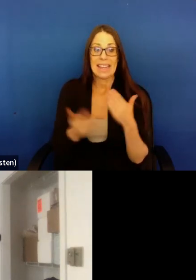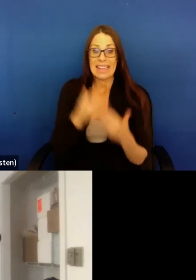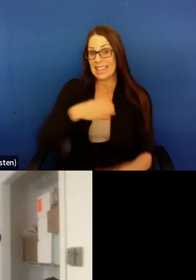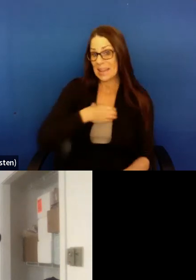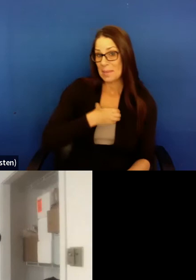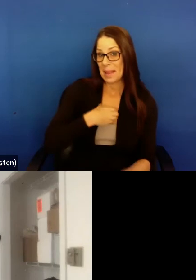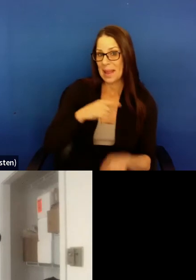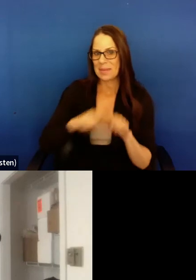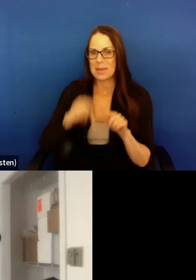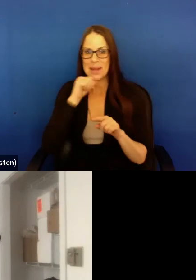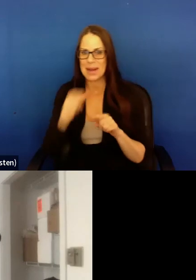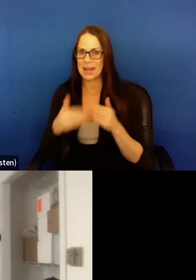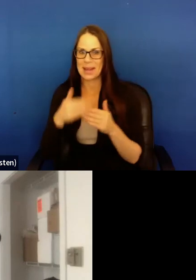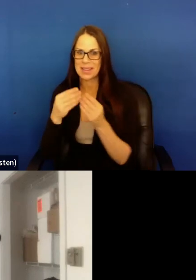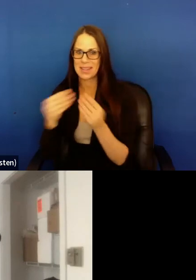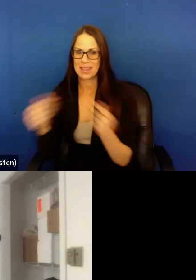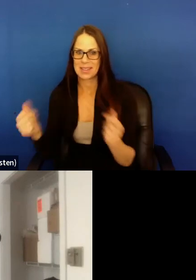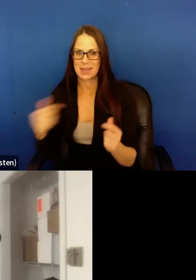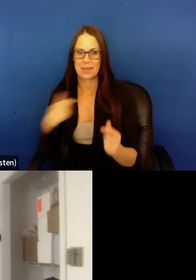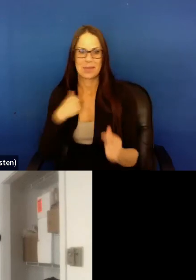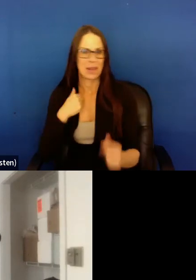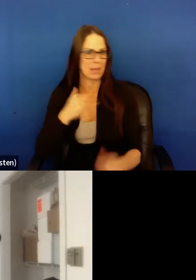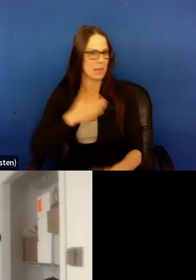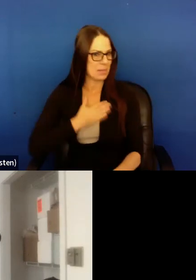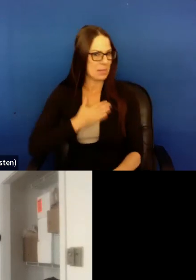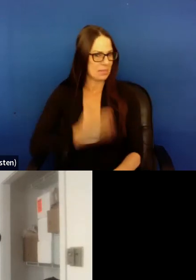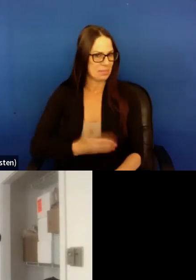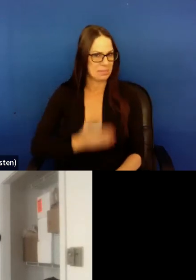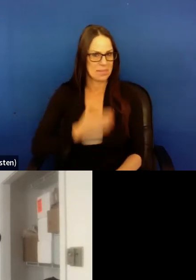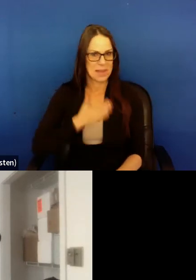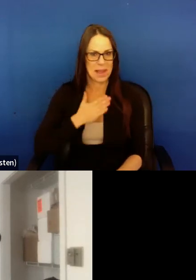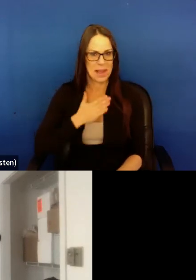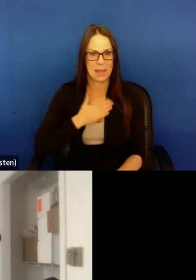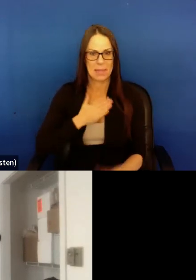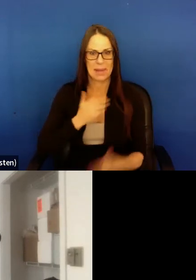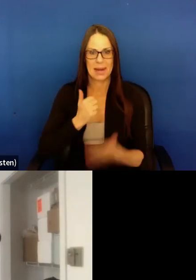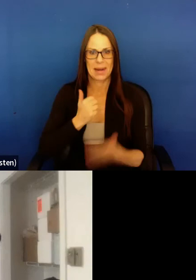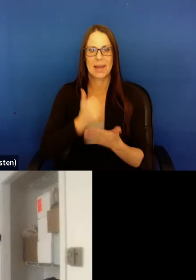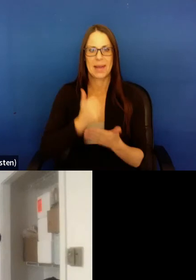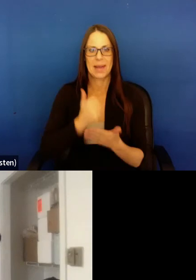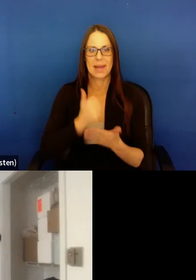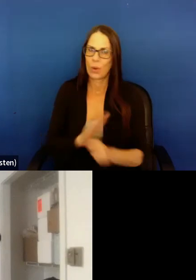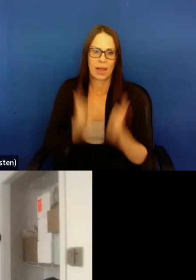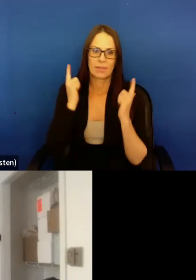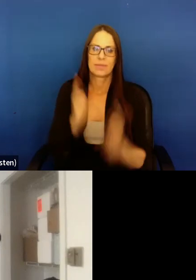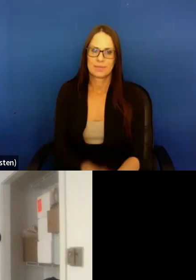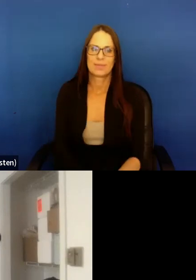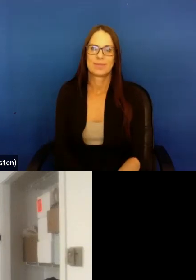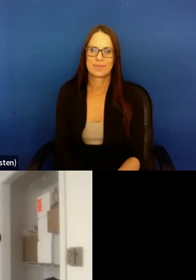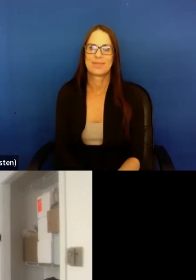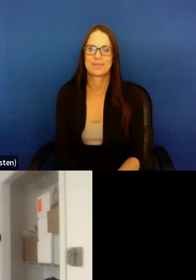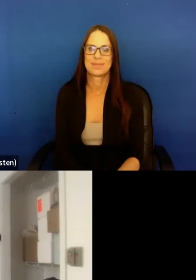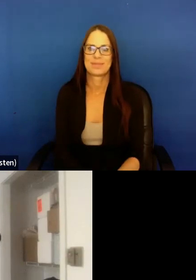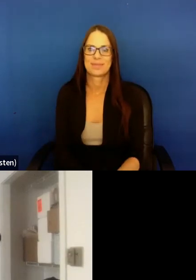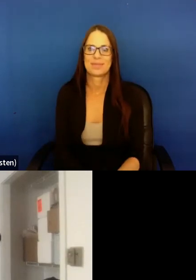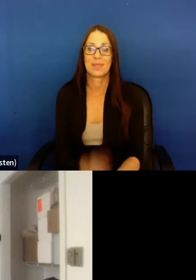But it's a tricky. I've struggled with maps my whole life. There's one